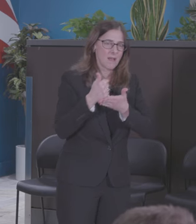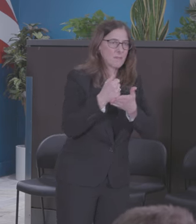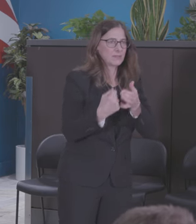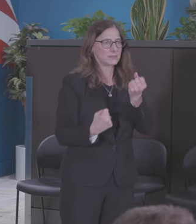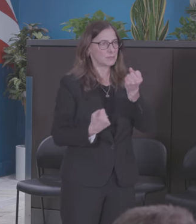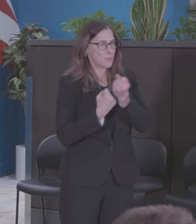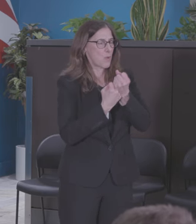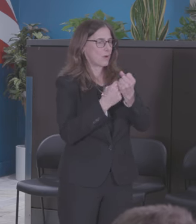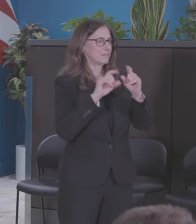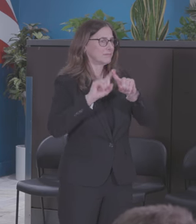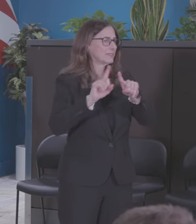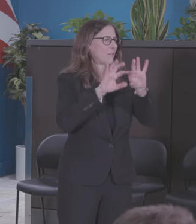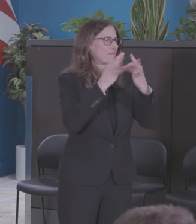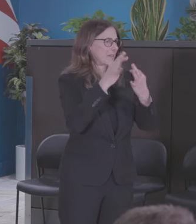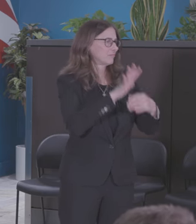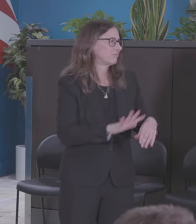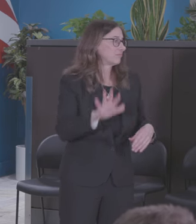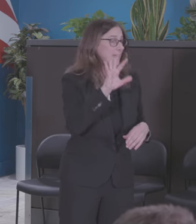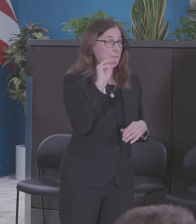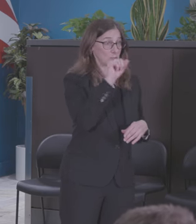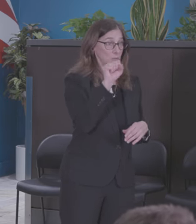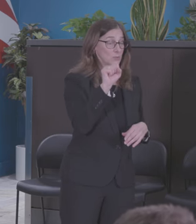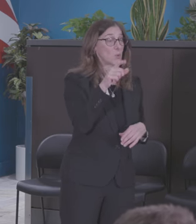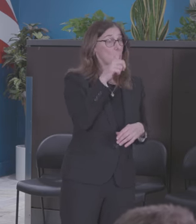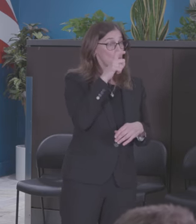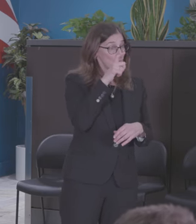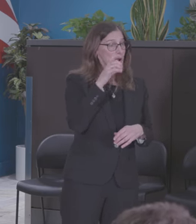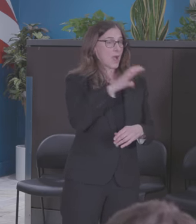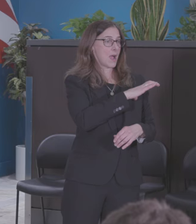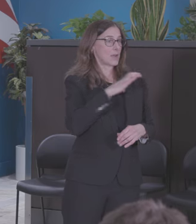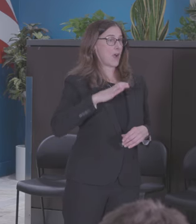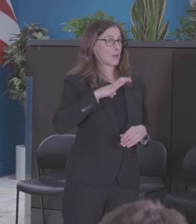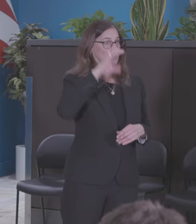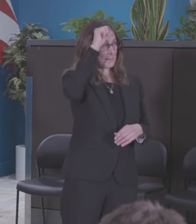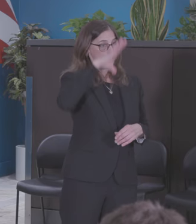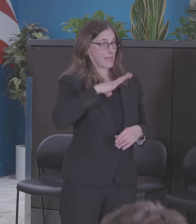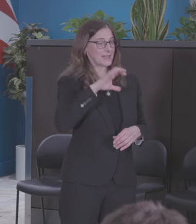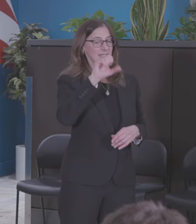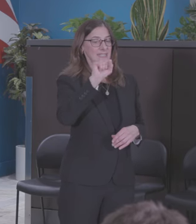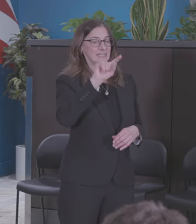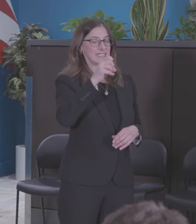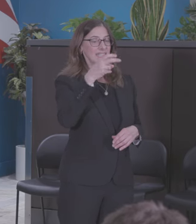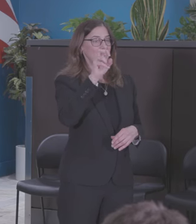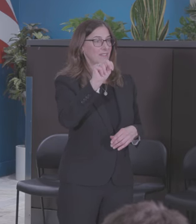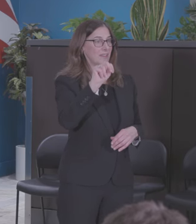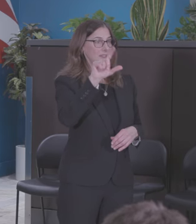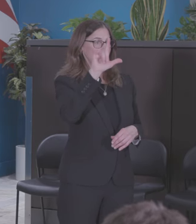to families across Massachusetts, and that is the Honorable Congressman Stephen Lynch.